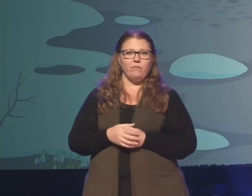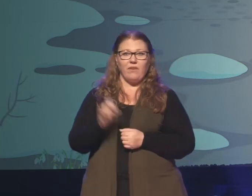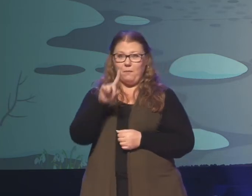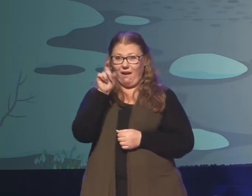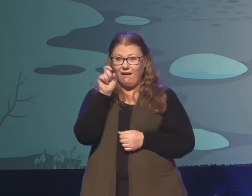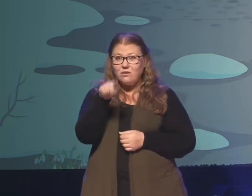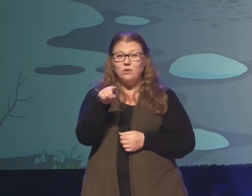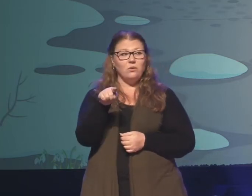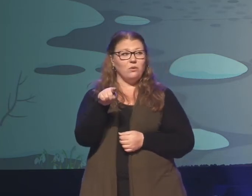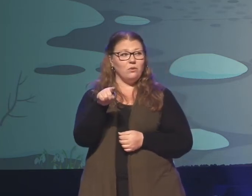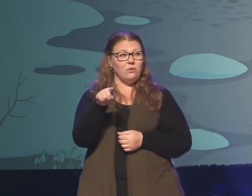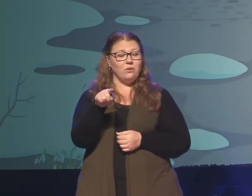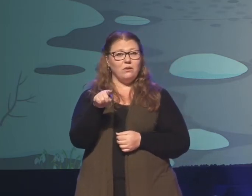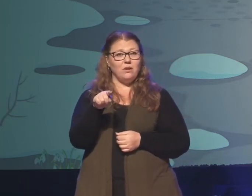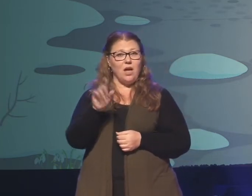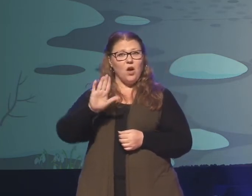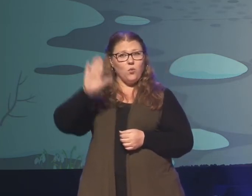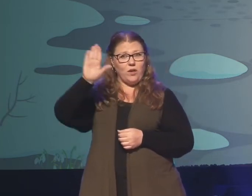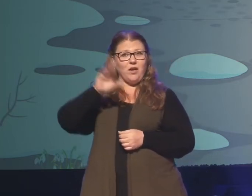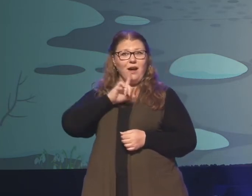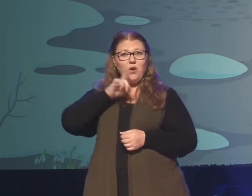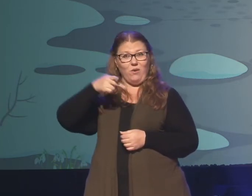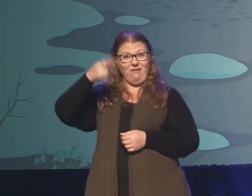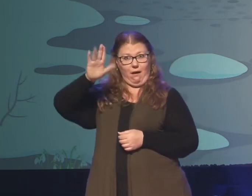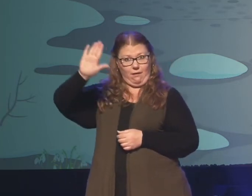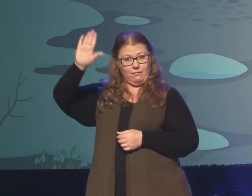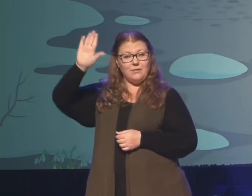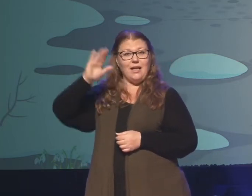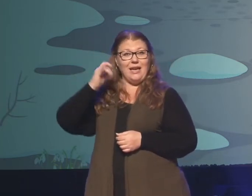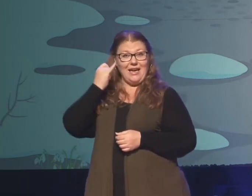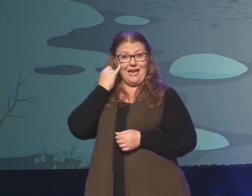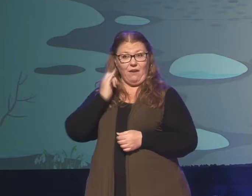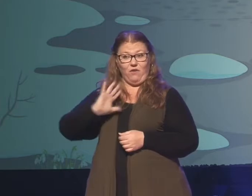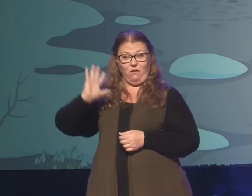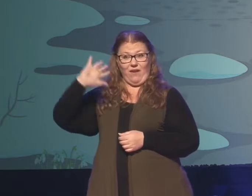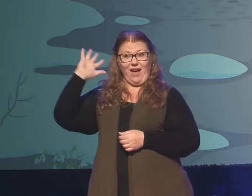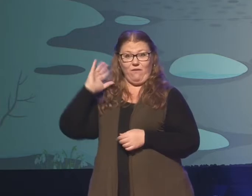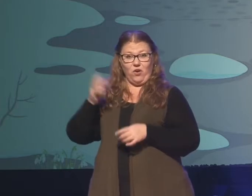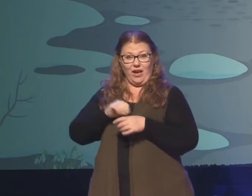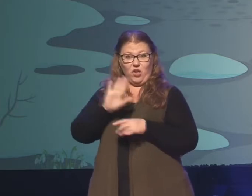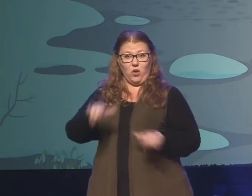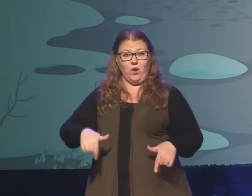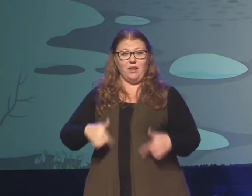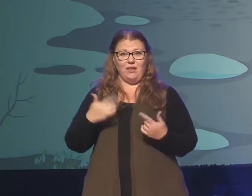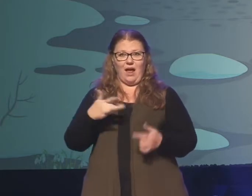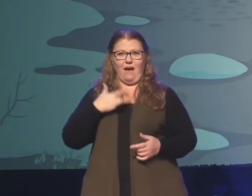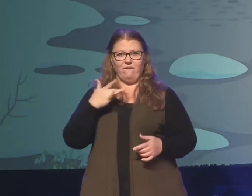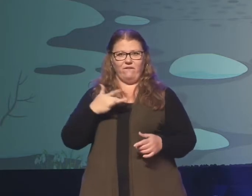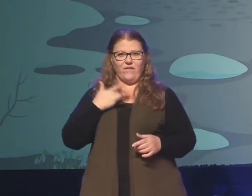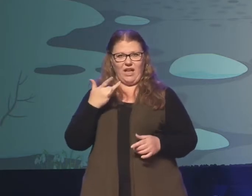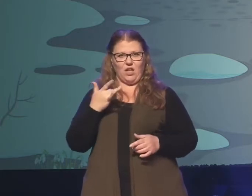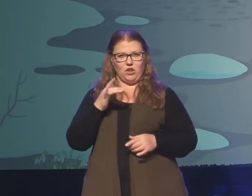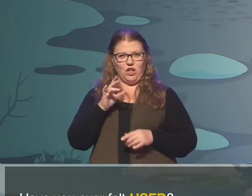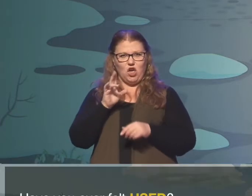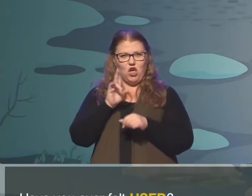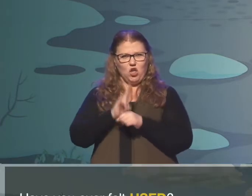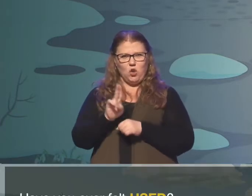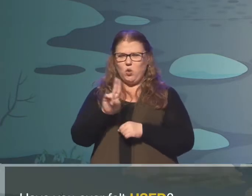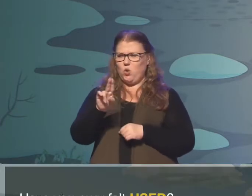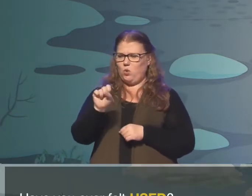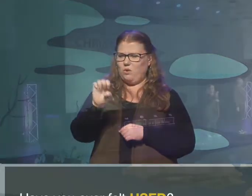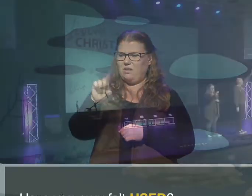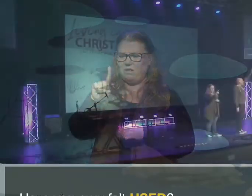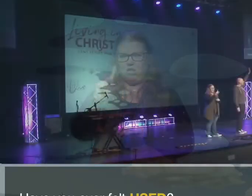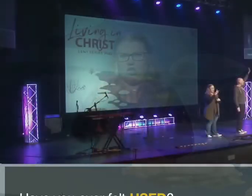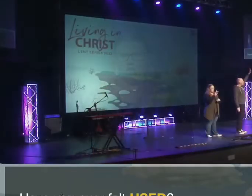question as we jump in. Raise your hand up nice and high. Have you ever in your life felt used by